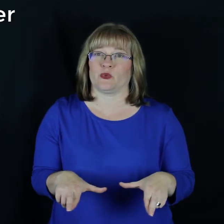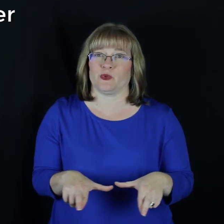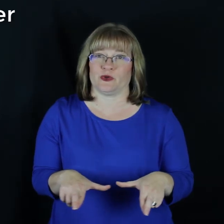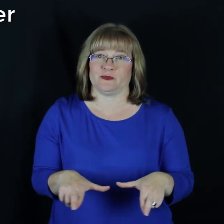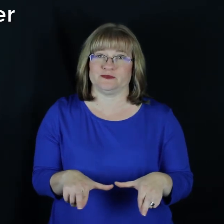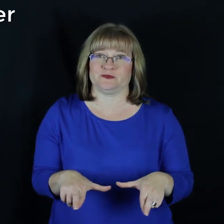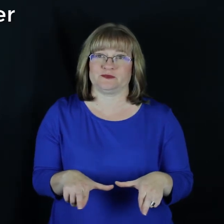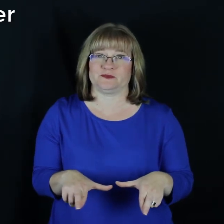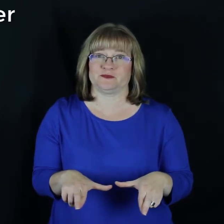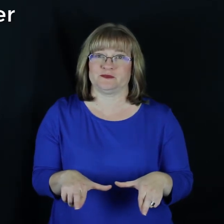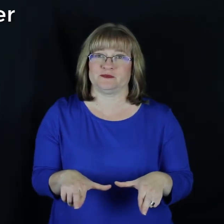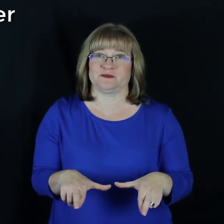ruler.